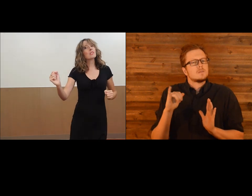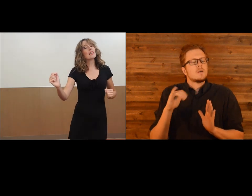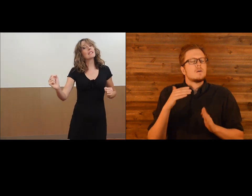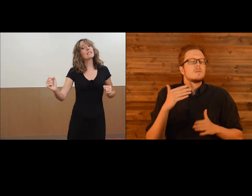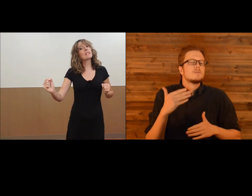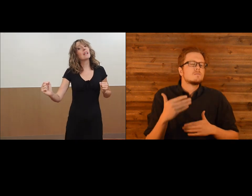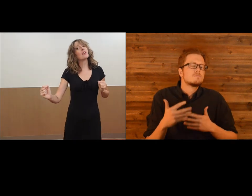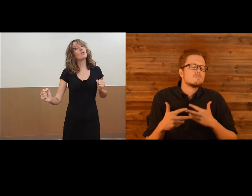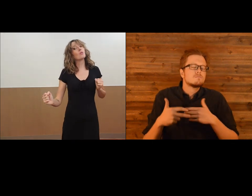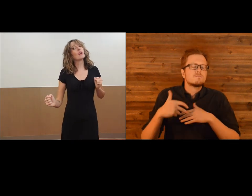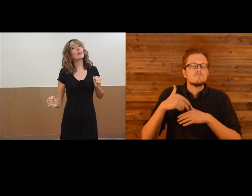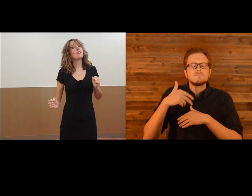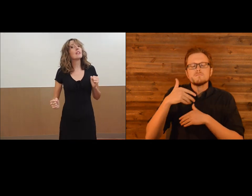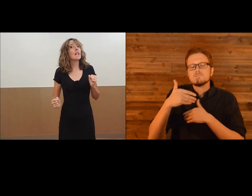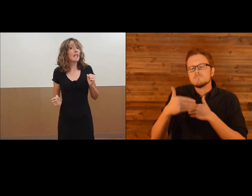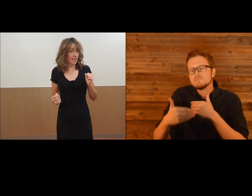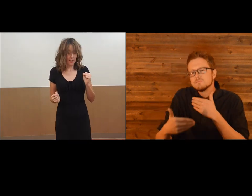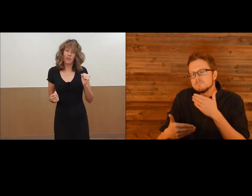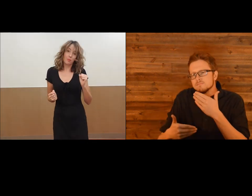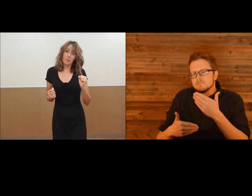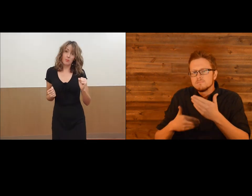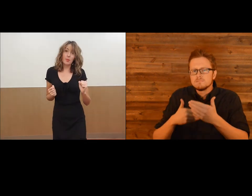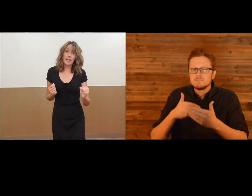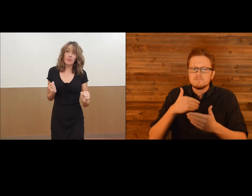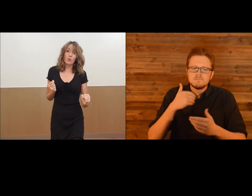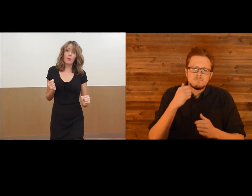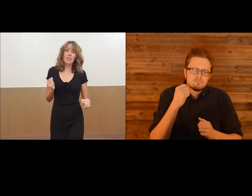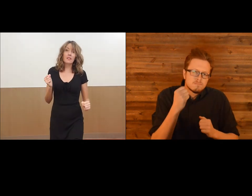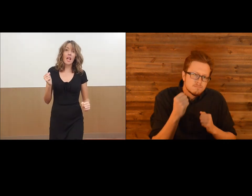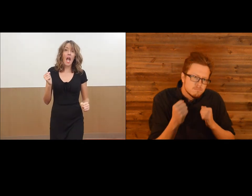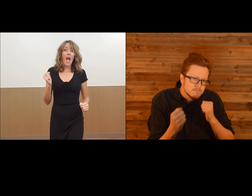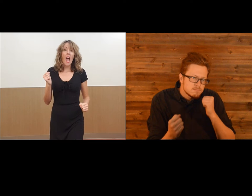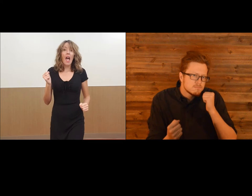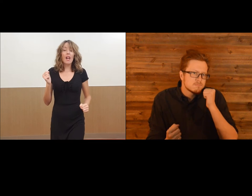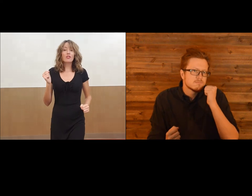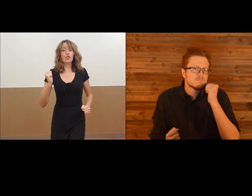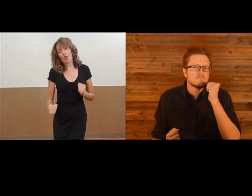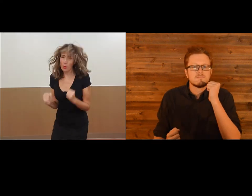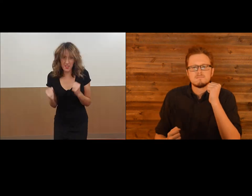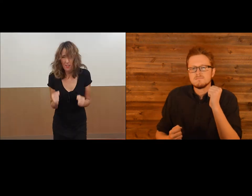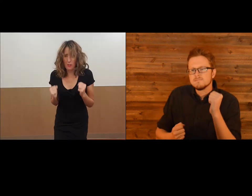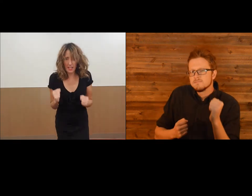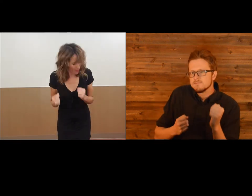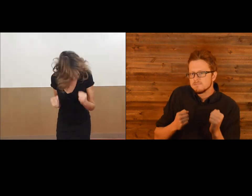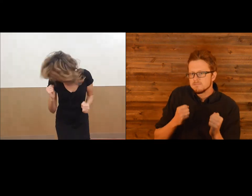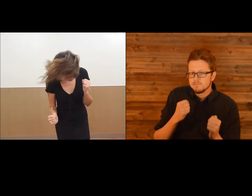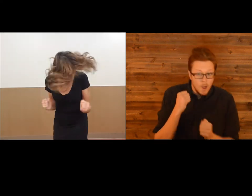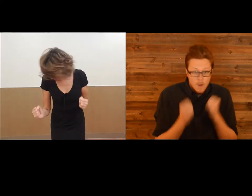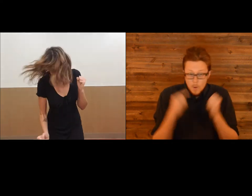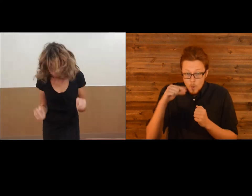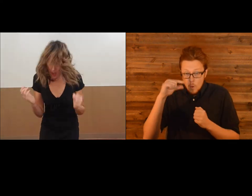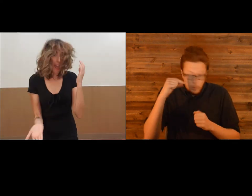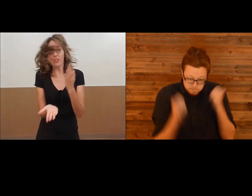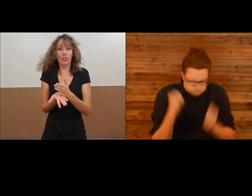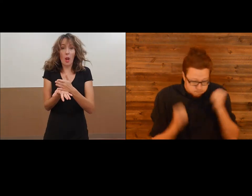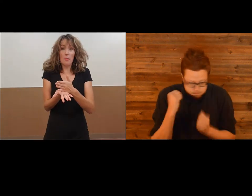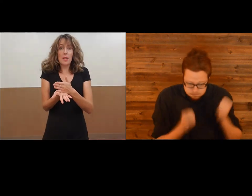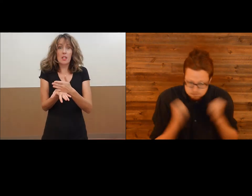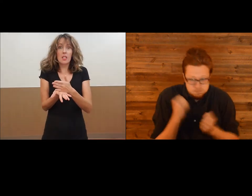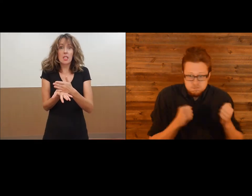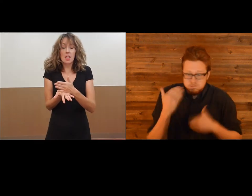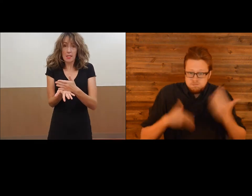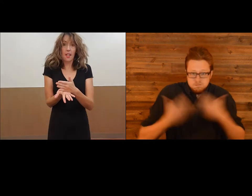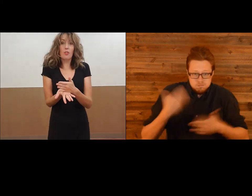slow says the yellow light in between. And go says the green light. Go, go, go, go, go, go. And